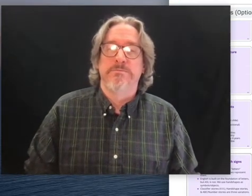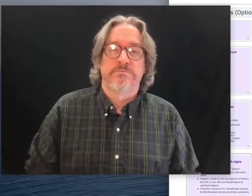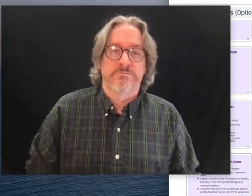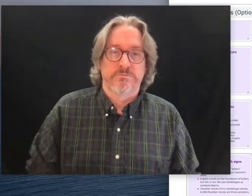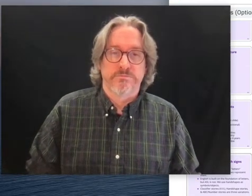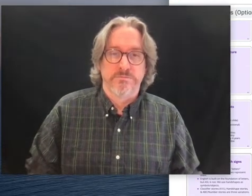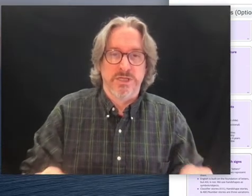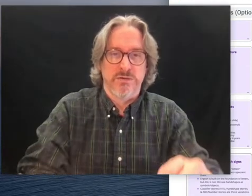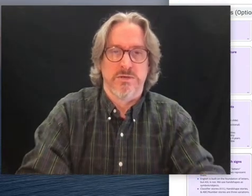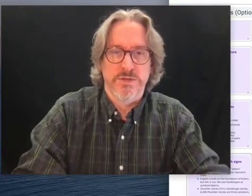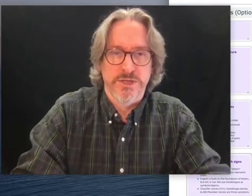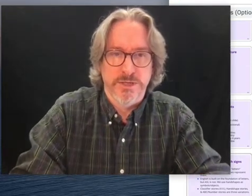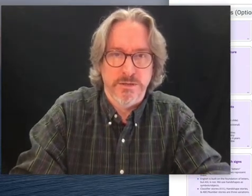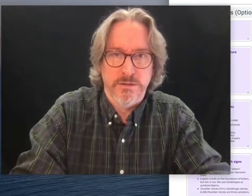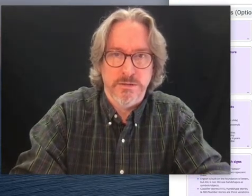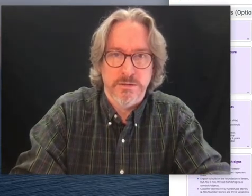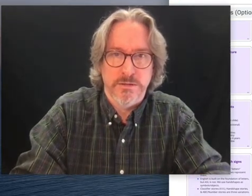I